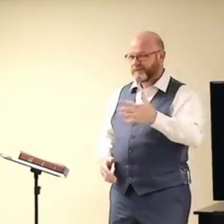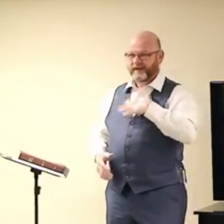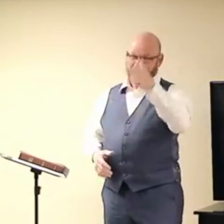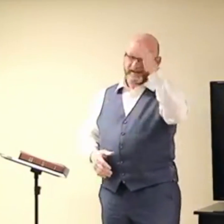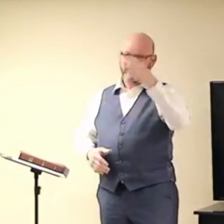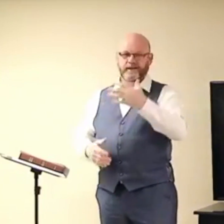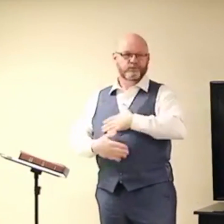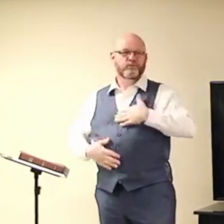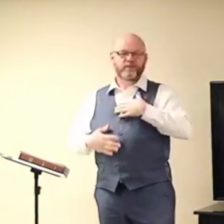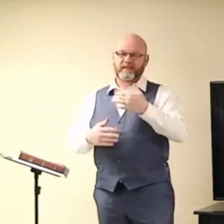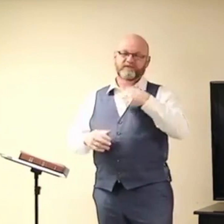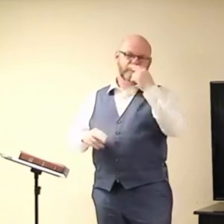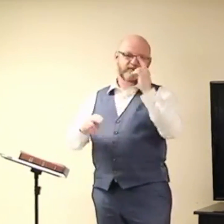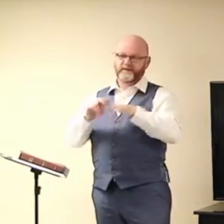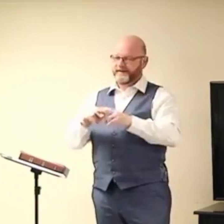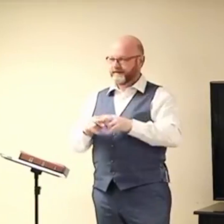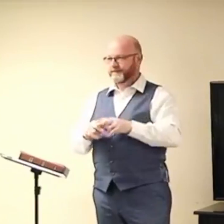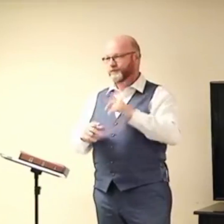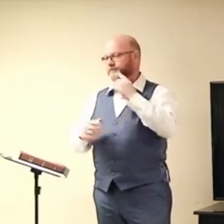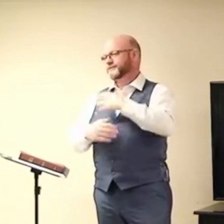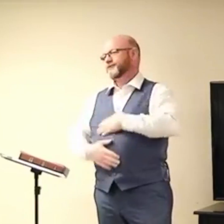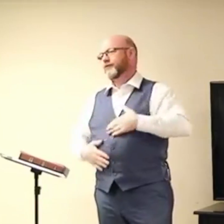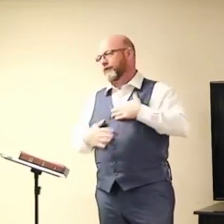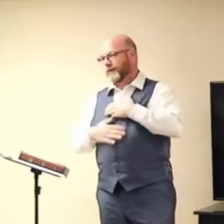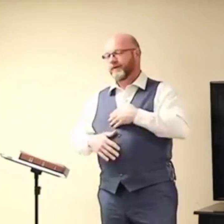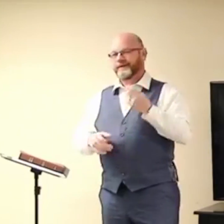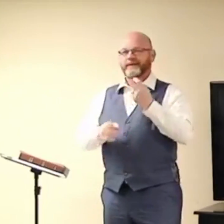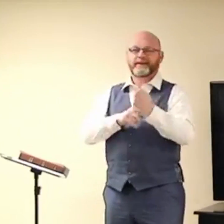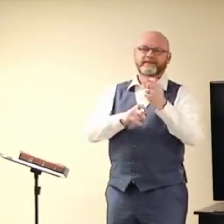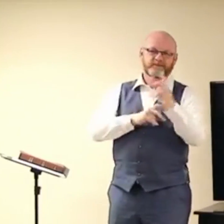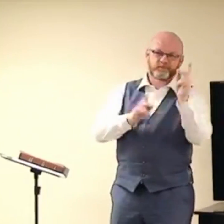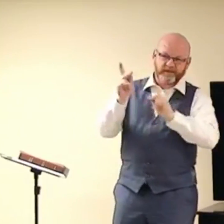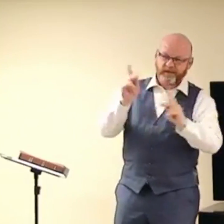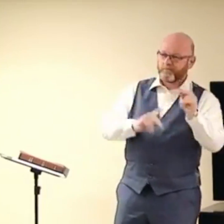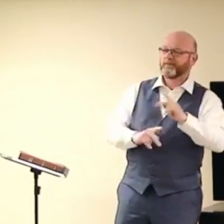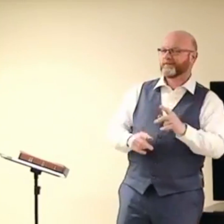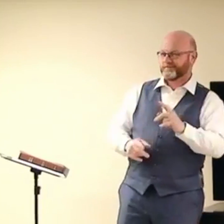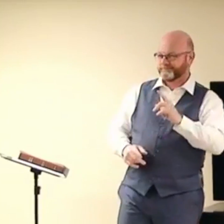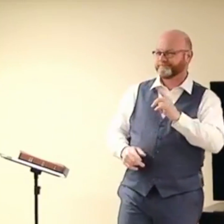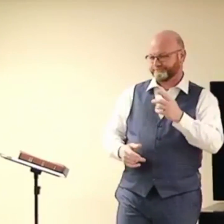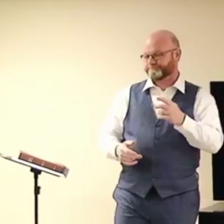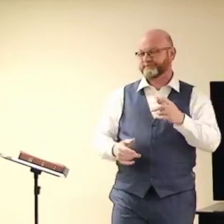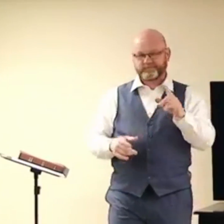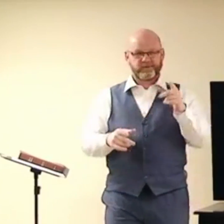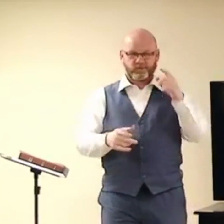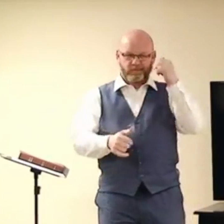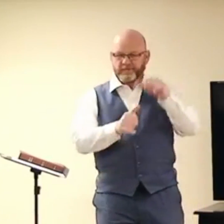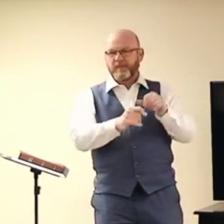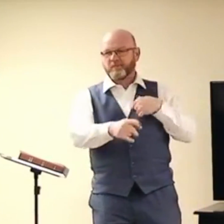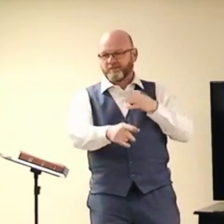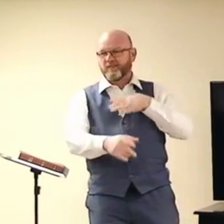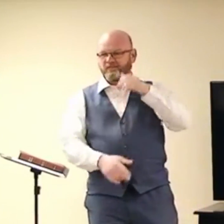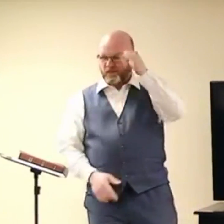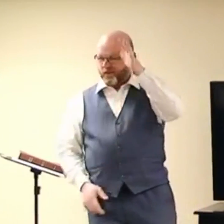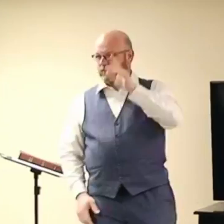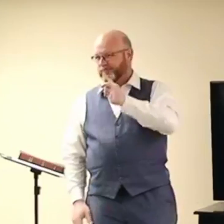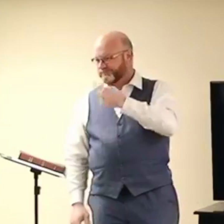a lot alike. Dad enjoyed having a good time. He enjoyed teasing people and having a lot of